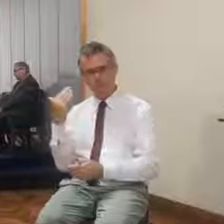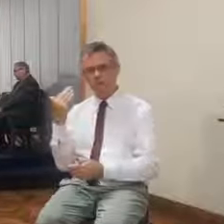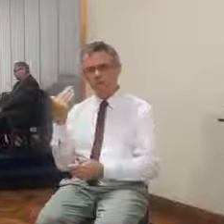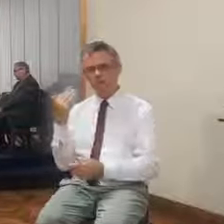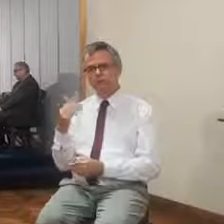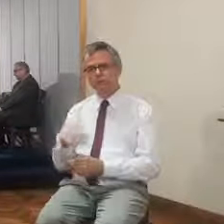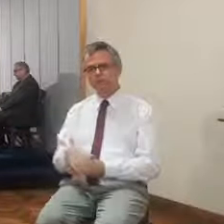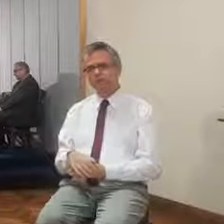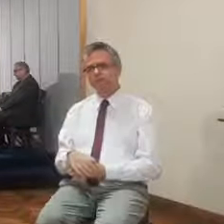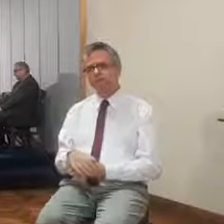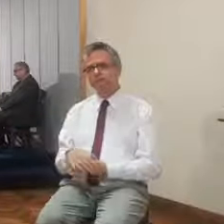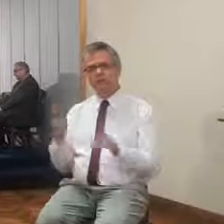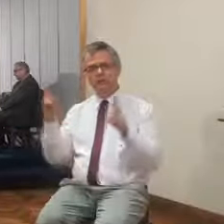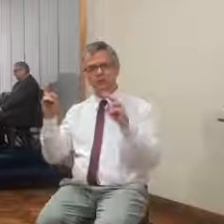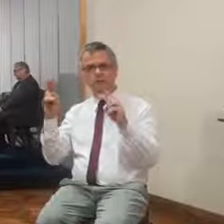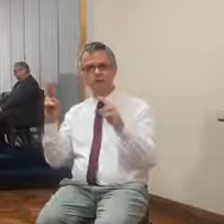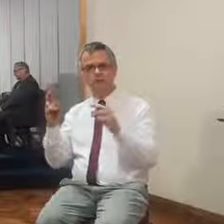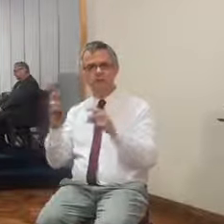of God's Mercy.